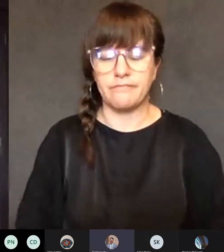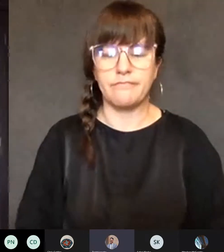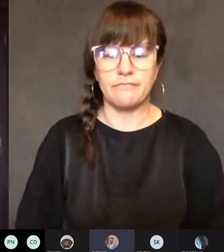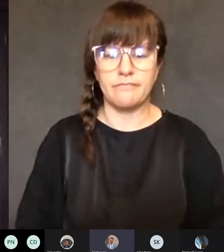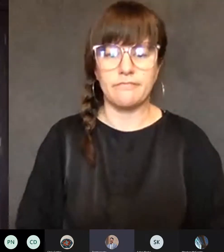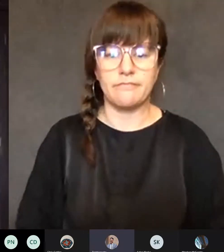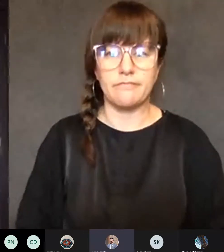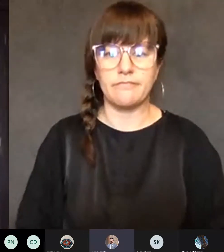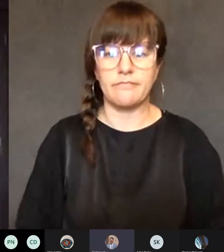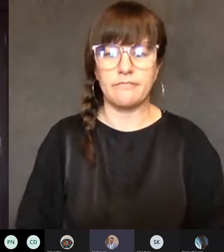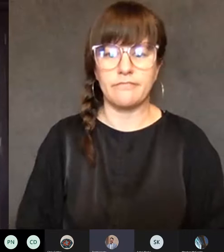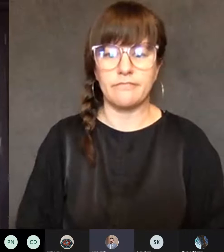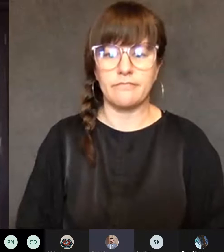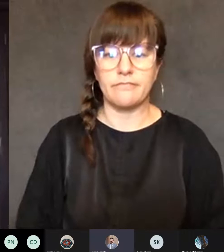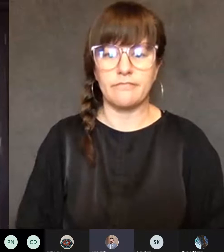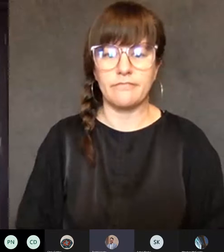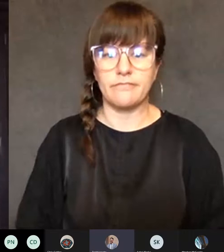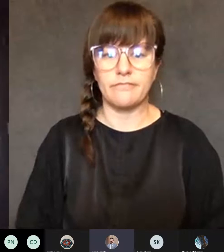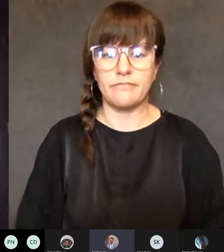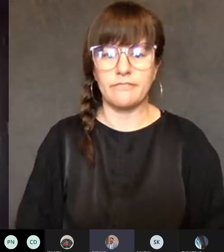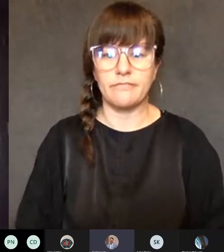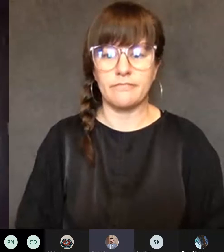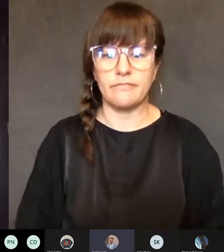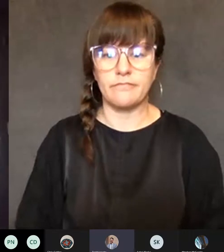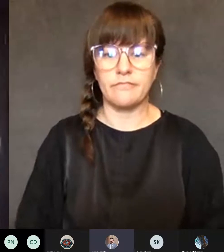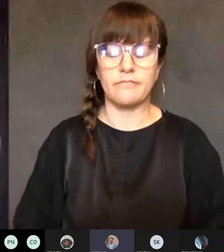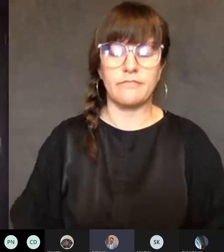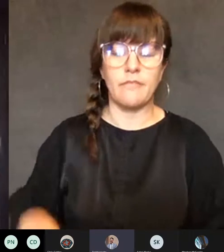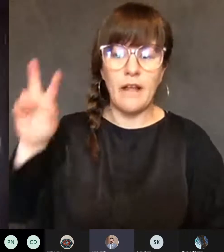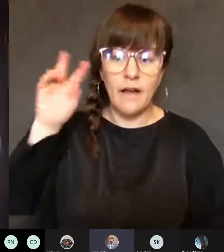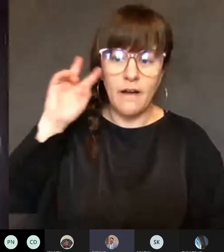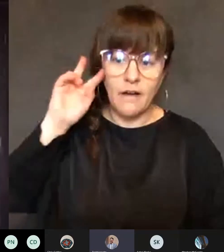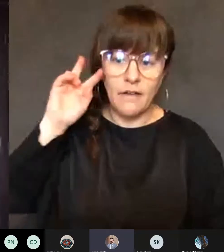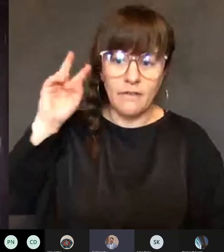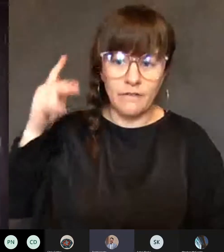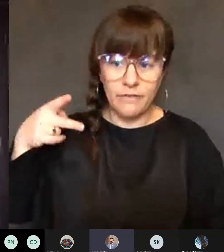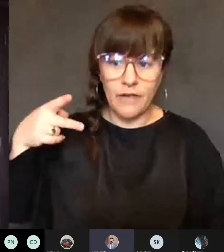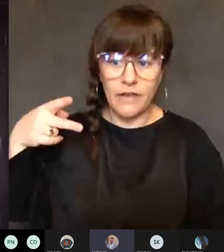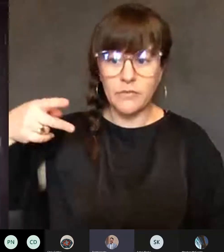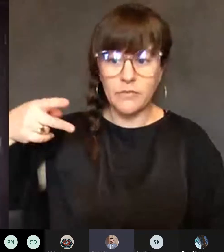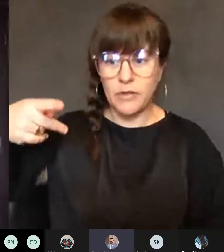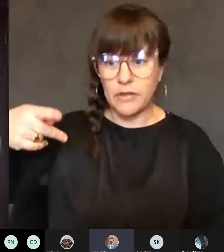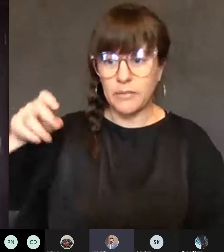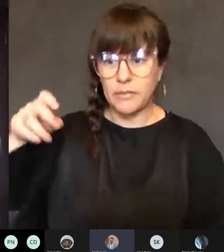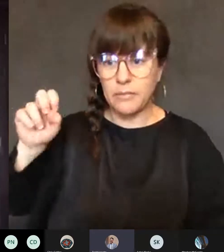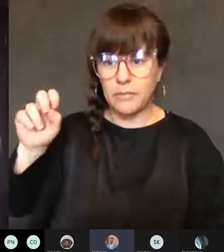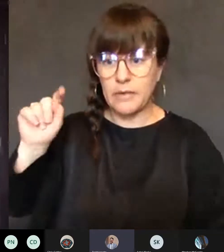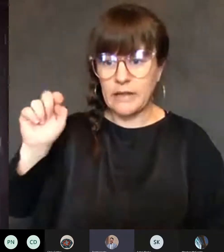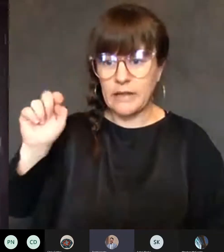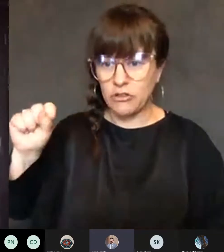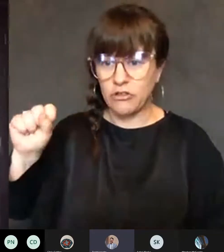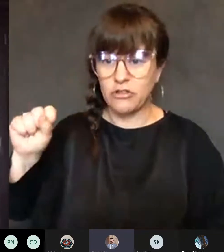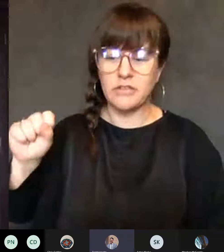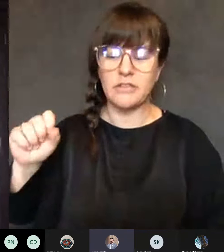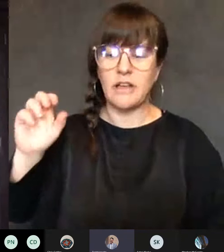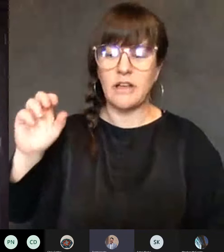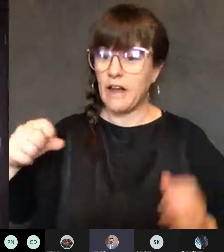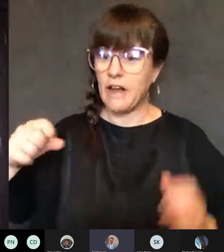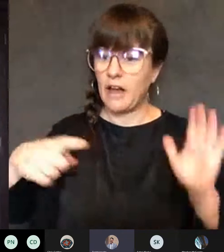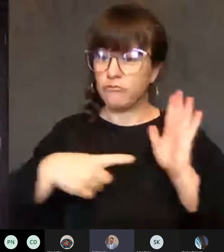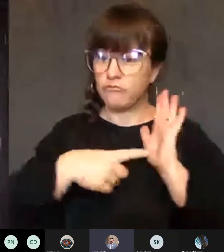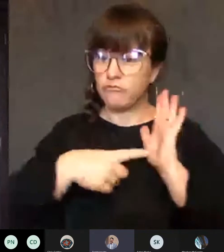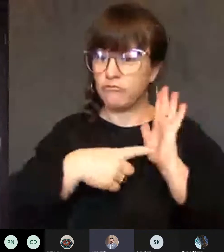Vice President Peters, could I want to say bring you forward or just unmute